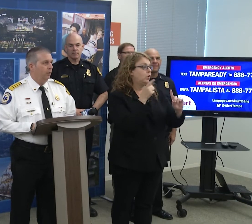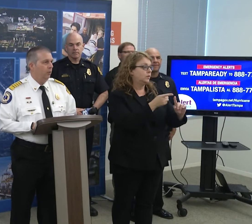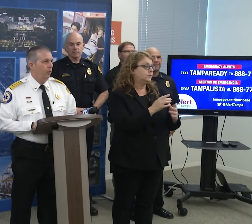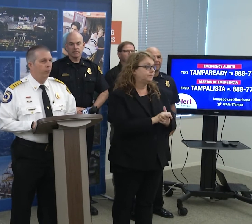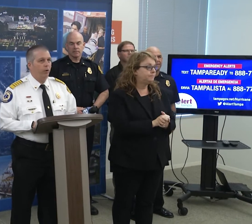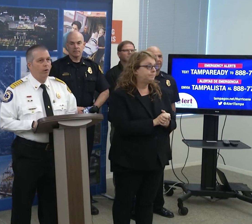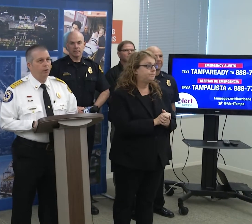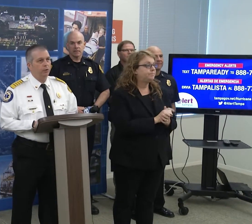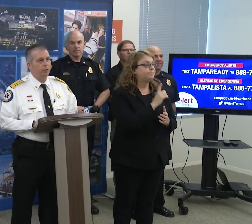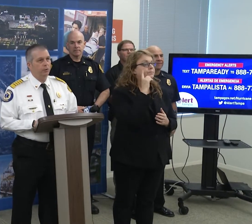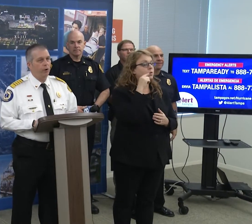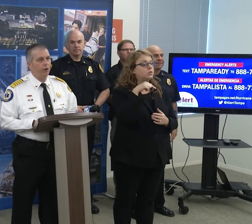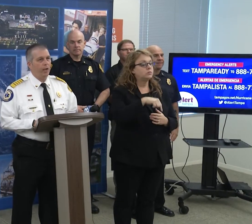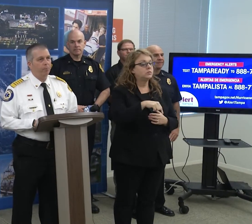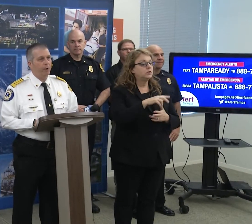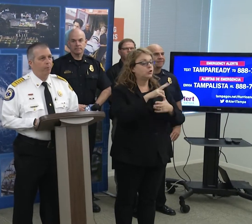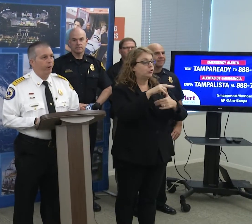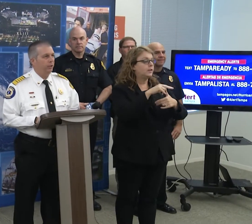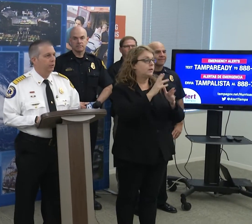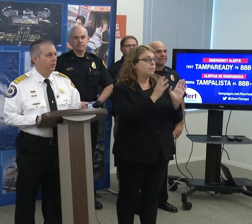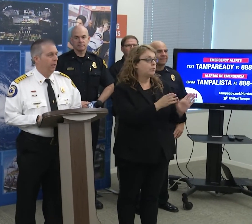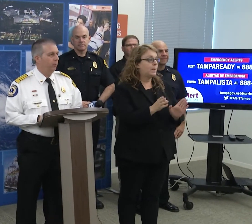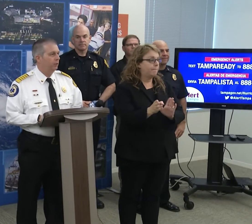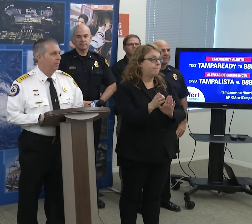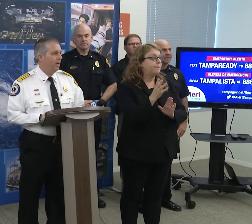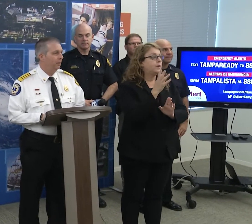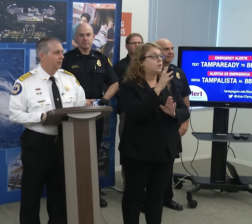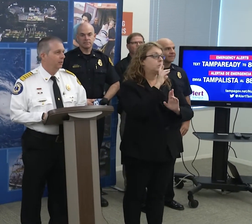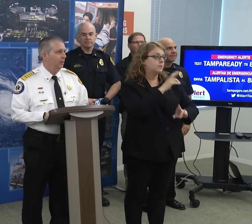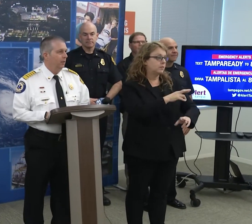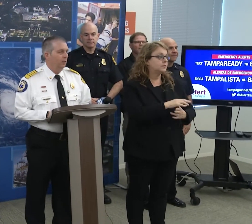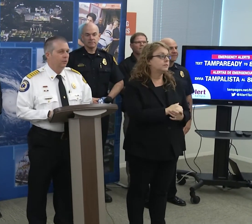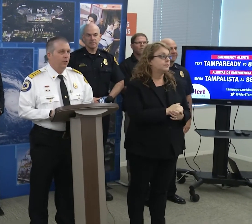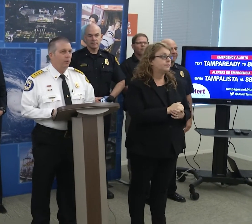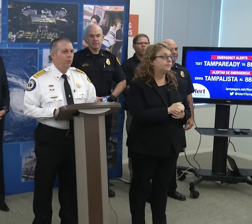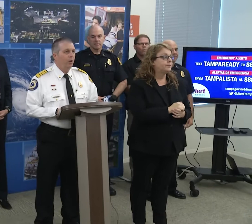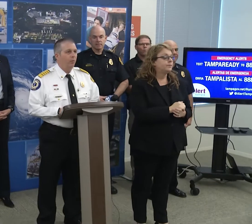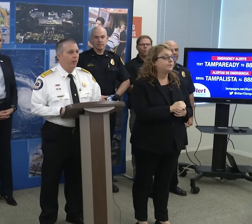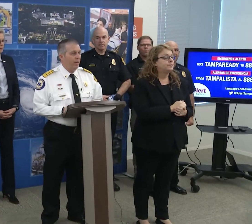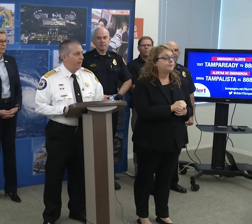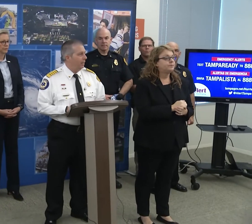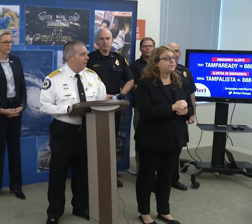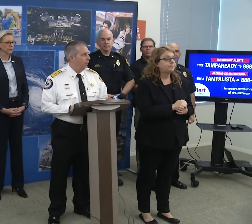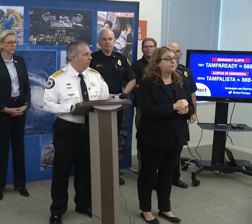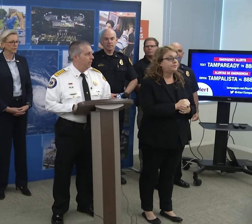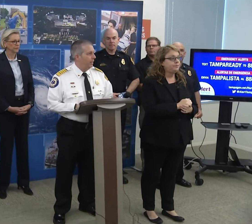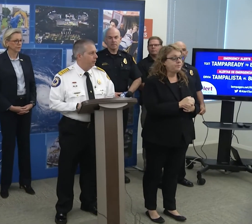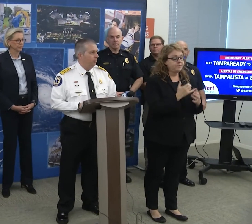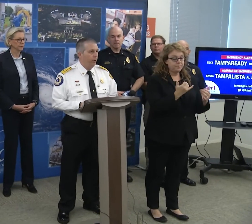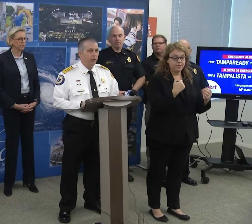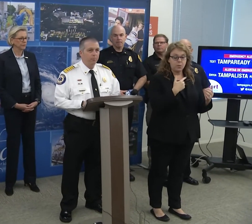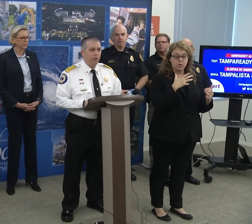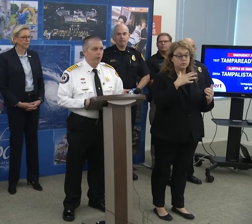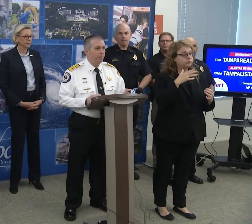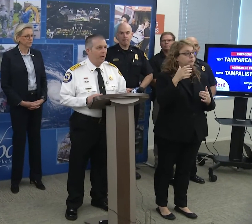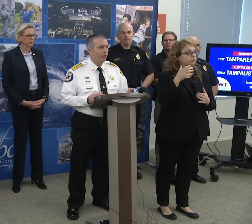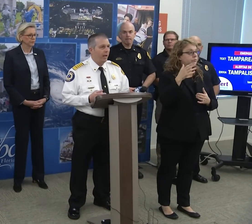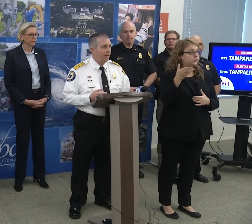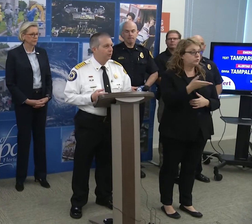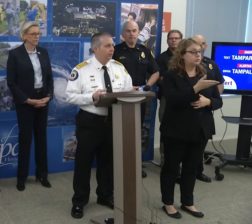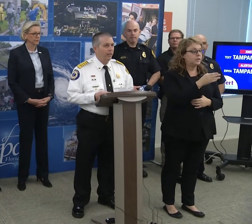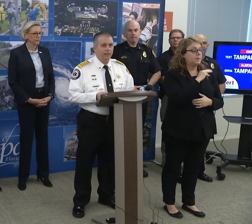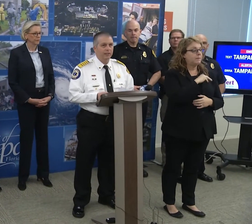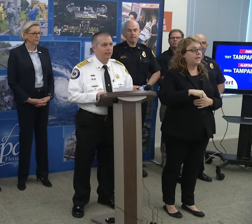points with regards to hurricane preparation and response. So with that, I would like to bring to the podium